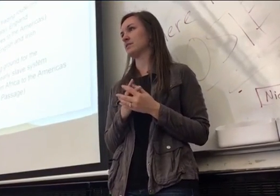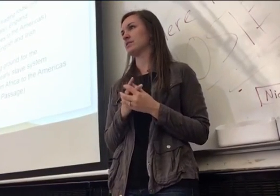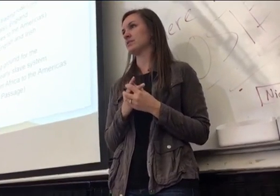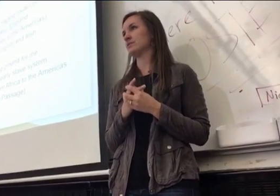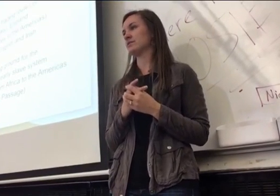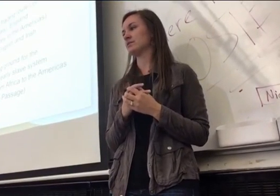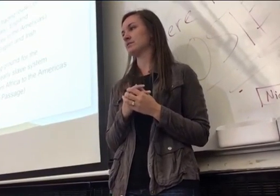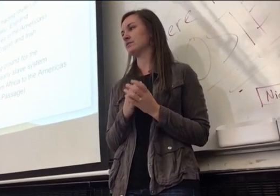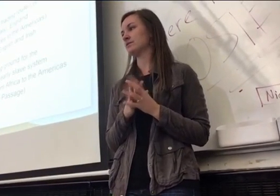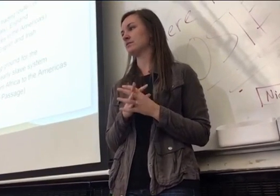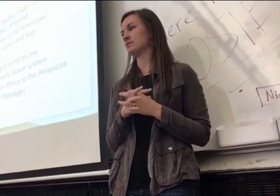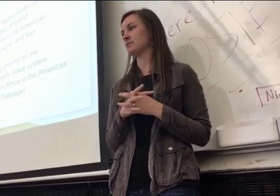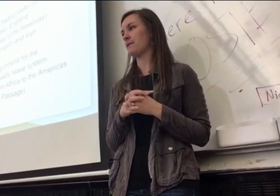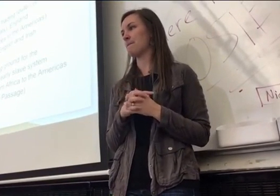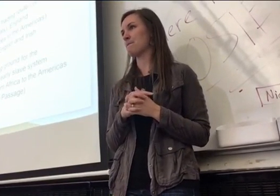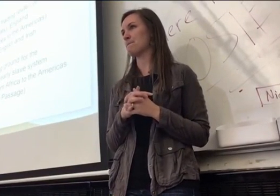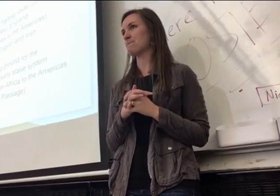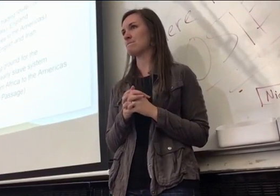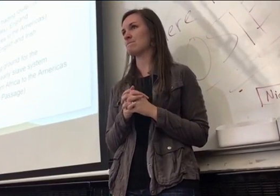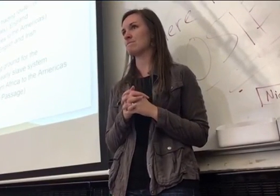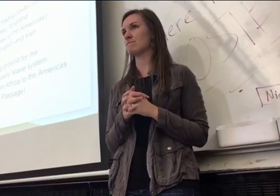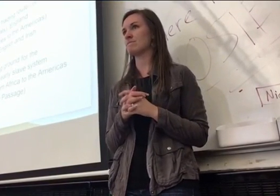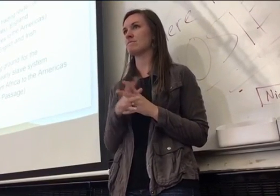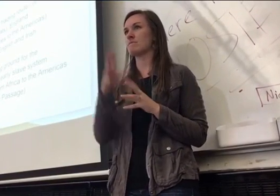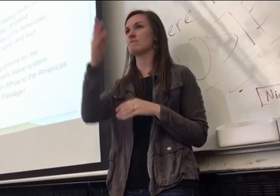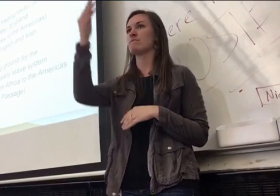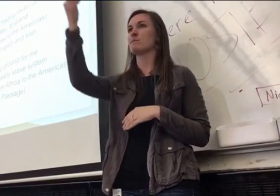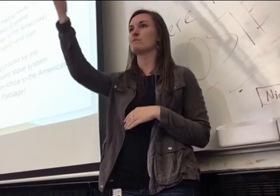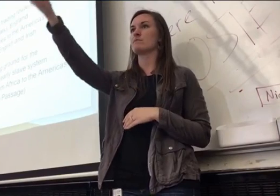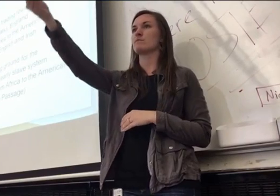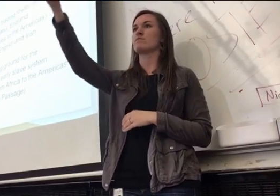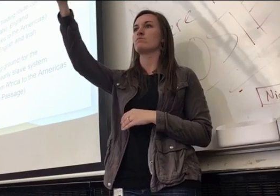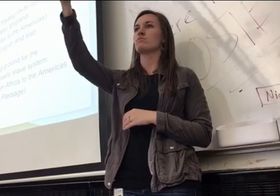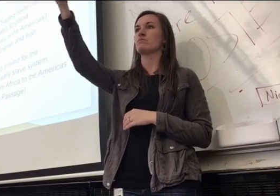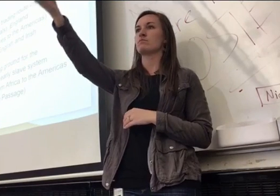even want to sit down. Yeah?